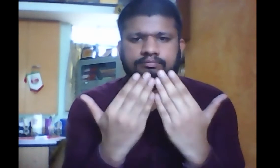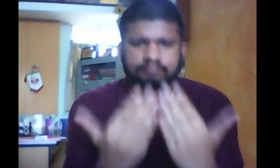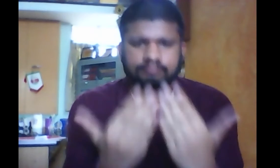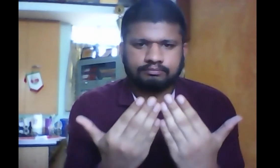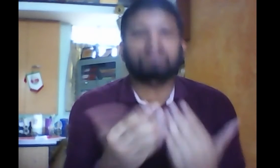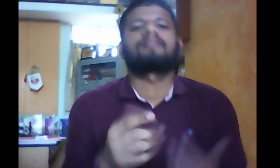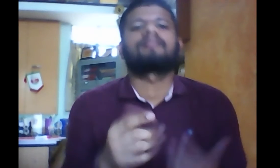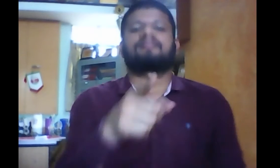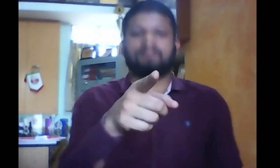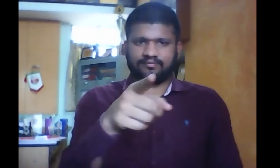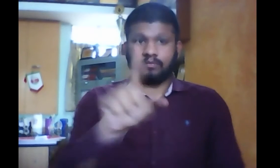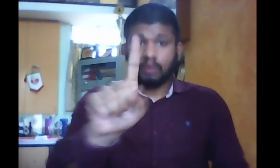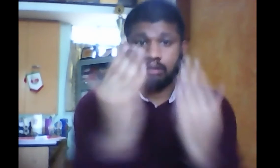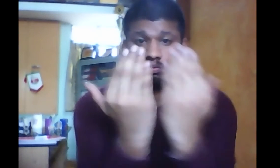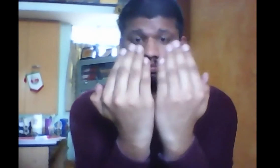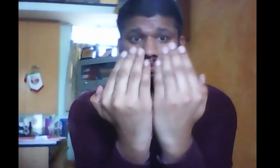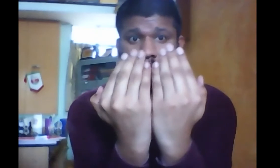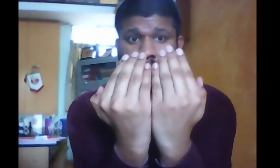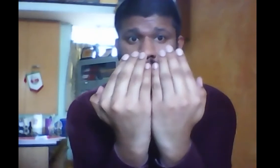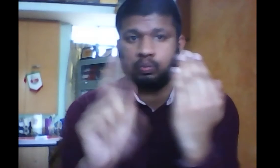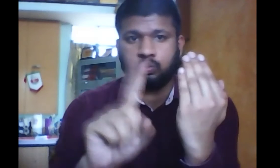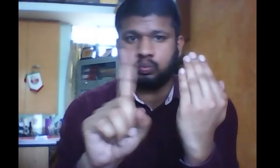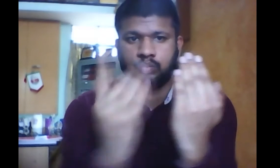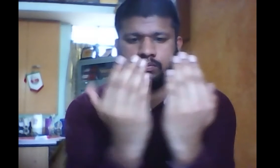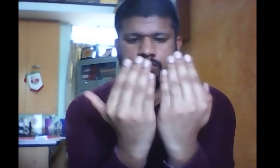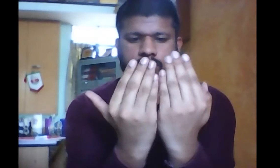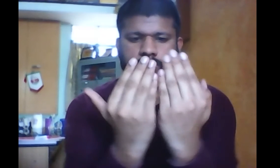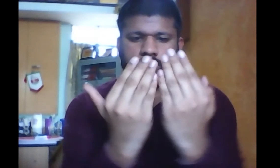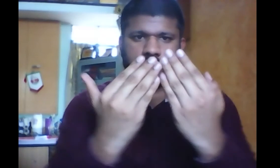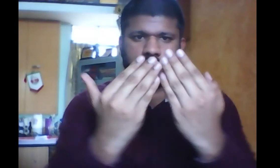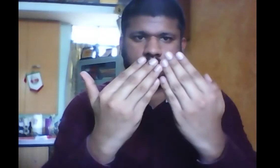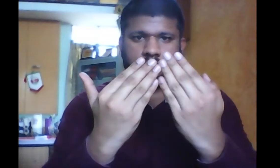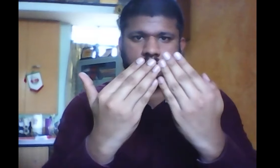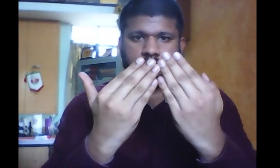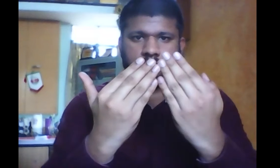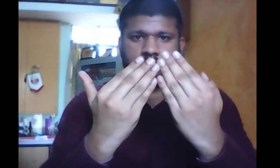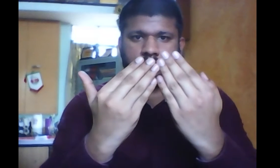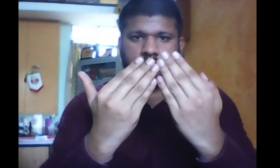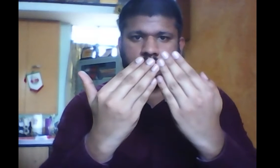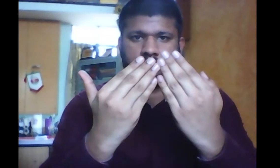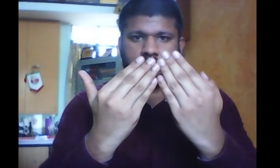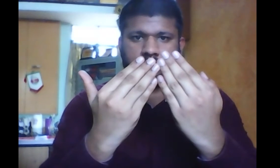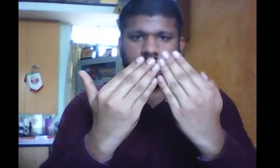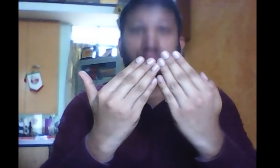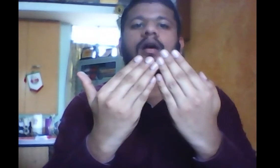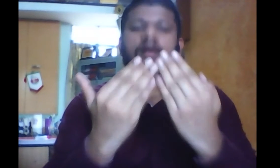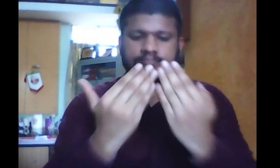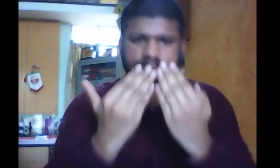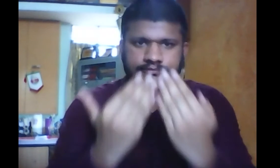Like when we are studying, just revising chapter or whatever. So make your hands little open, right?